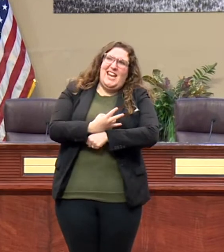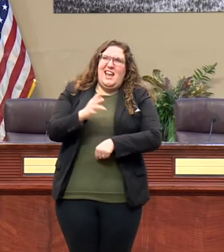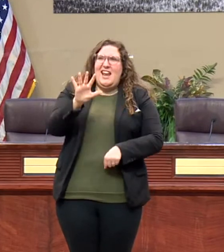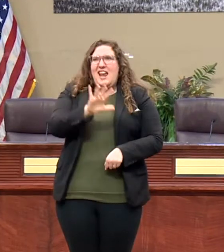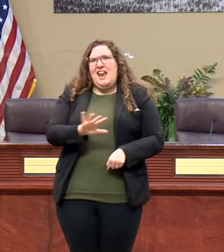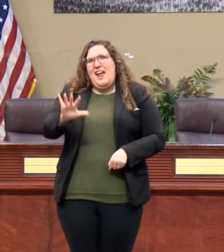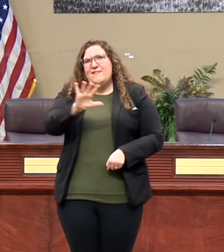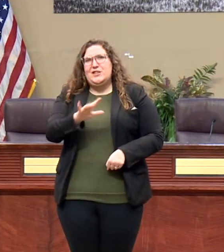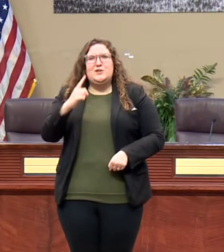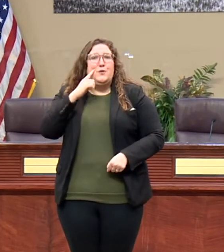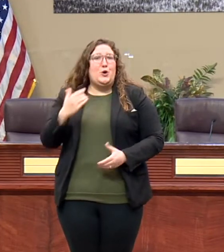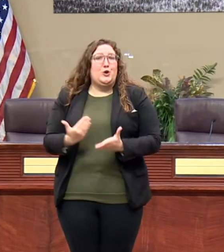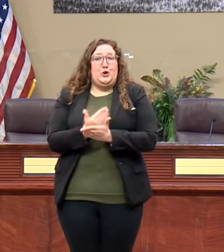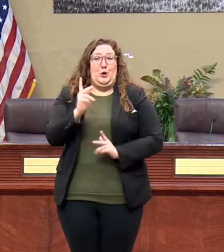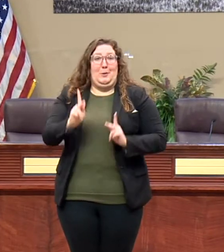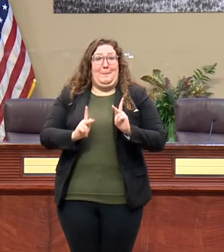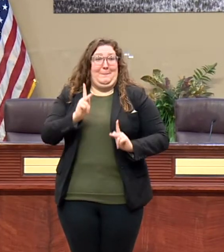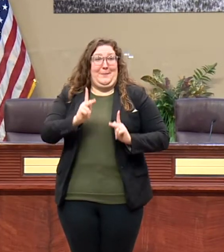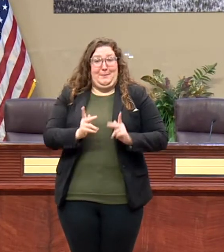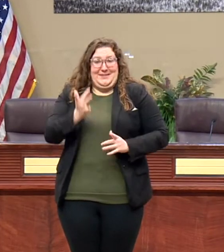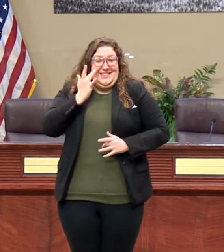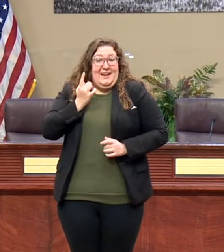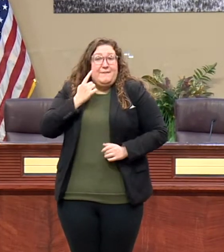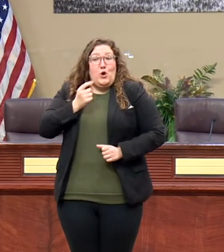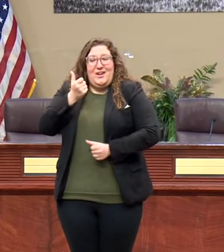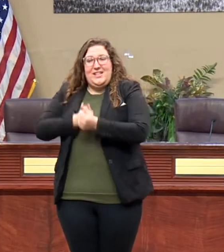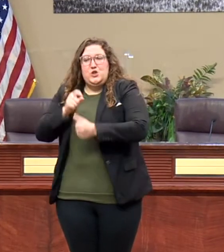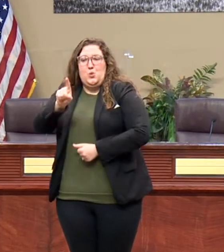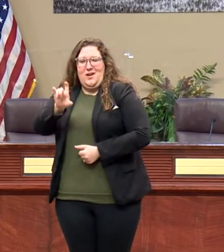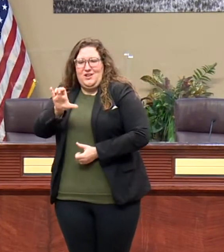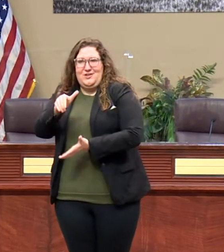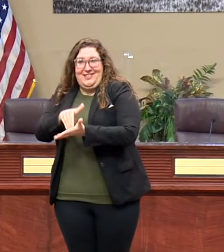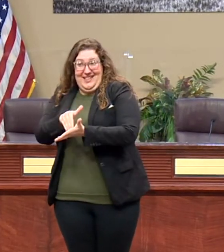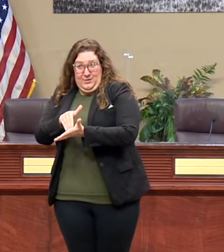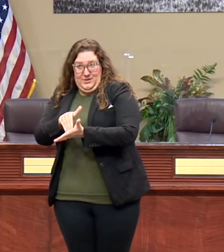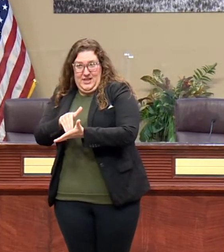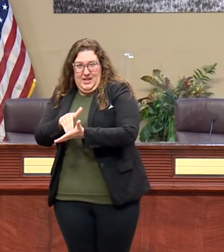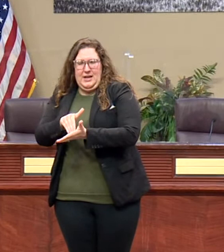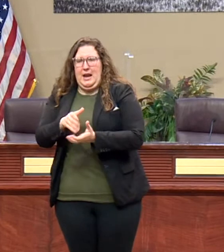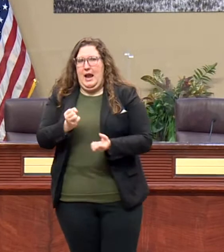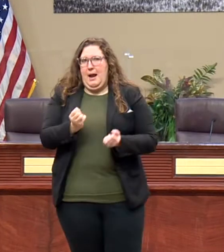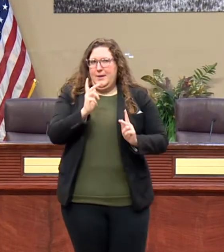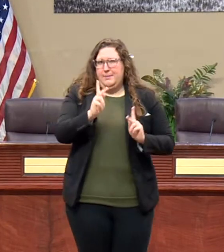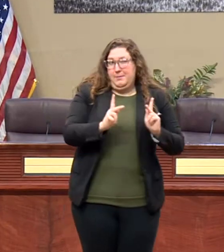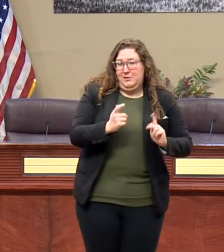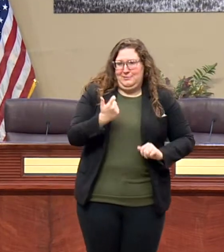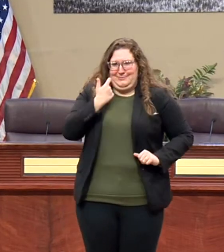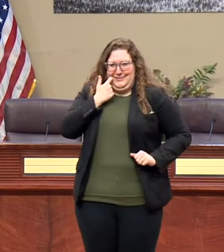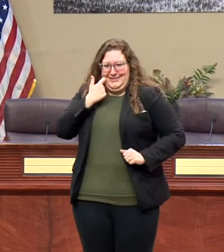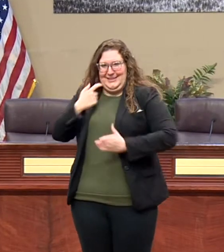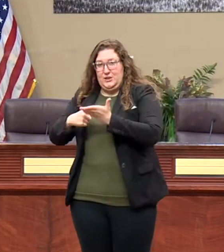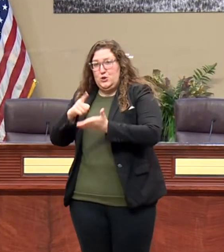average of new cases that occurs per 100,000 population. The last time we spoke, it was